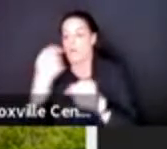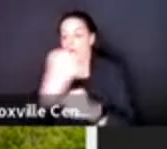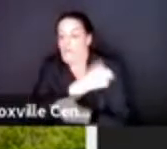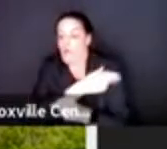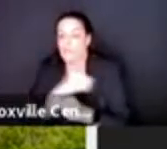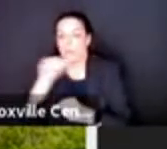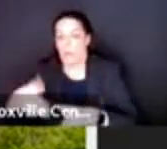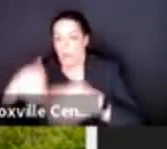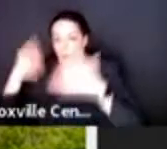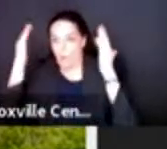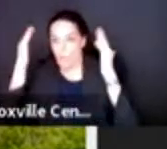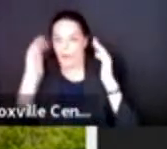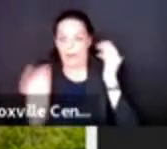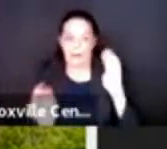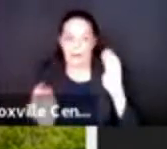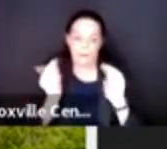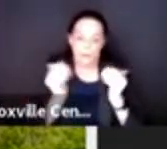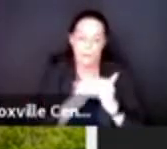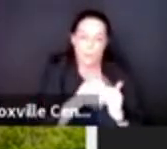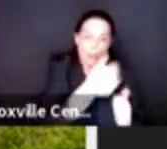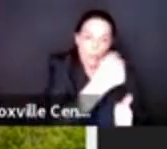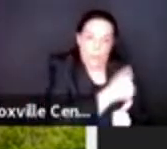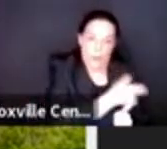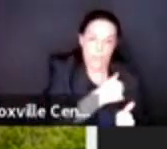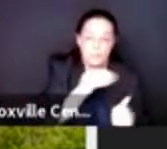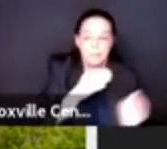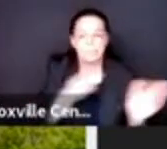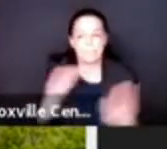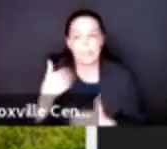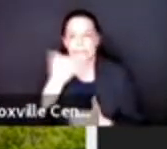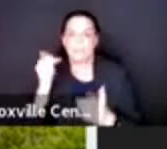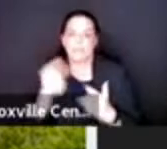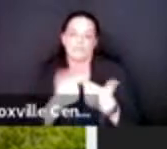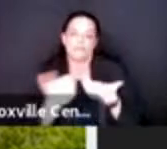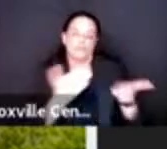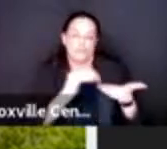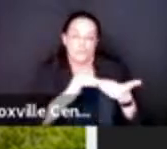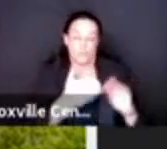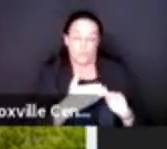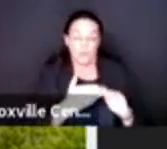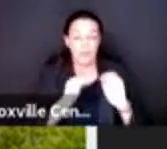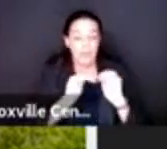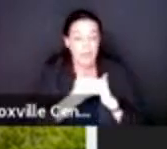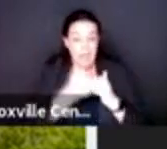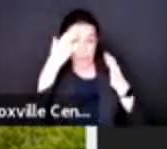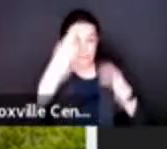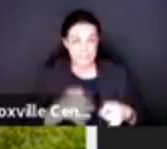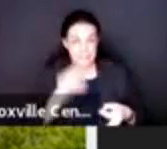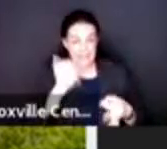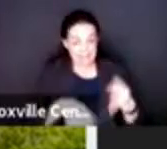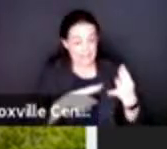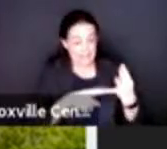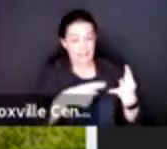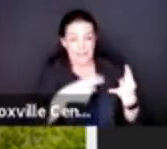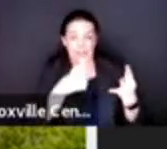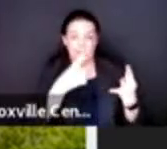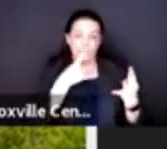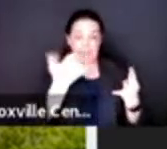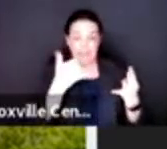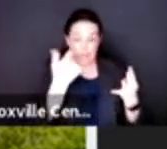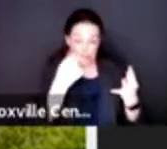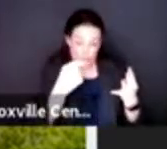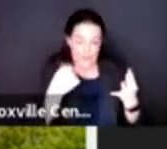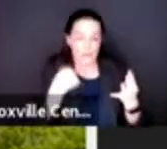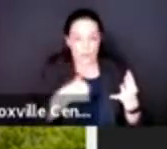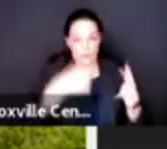plan the response together to best serve this community. The decisions regarding on how to classify this benchmark are made in concert with our hospital